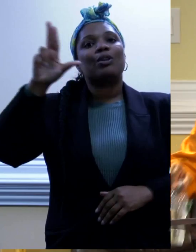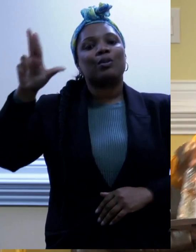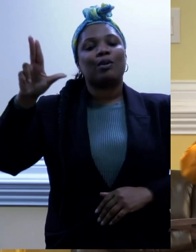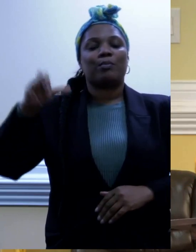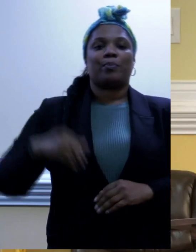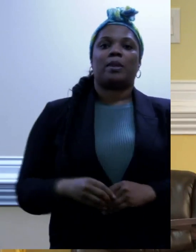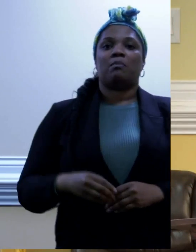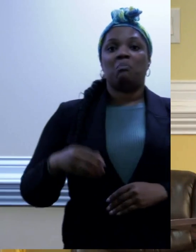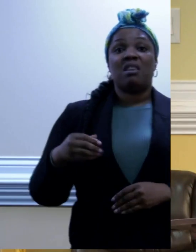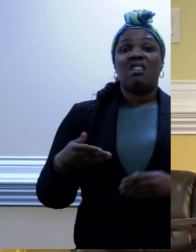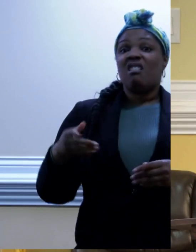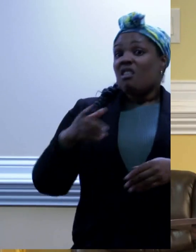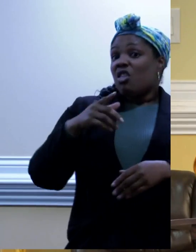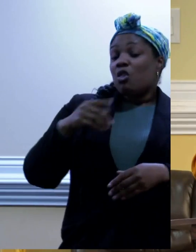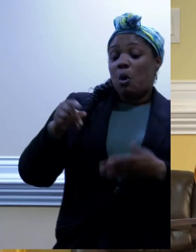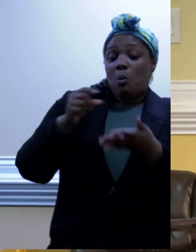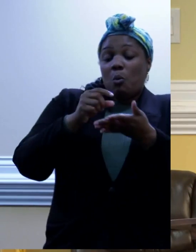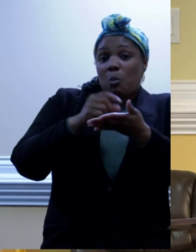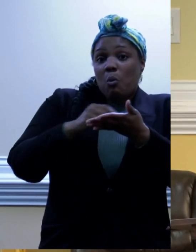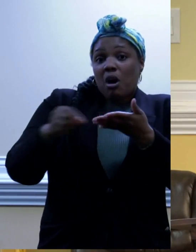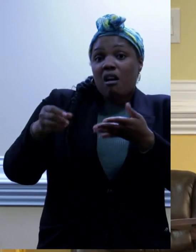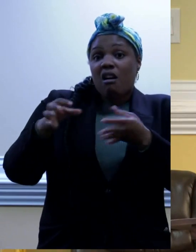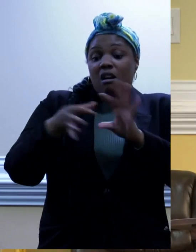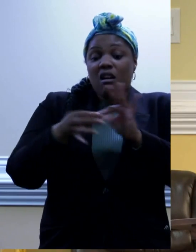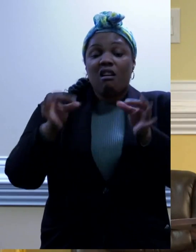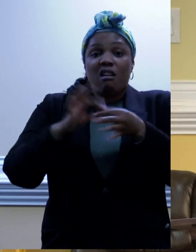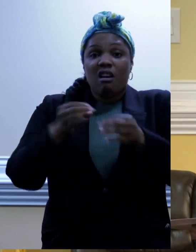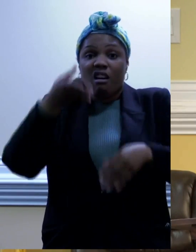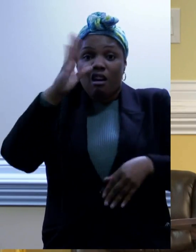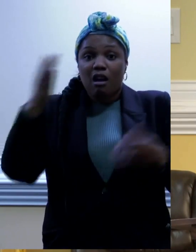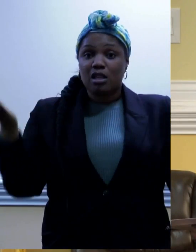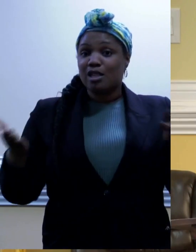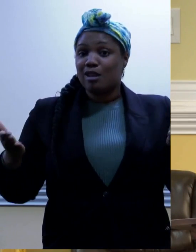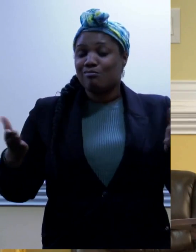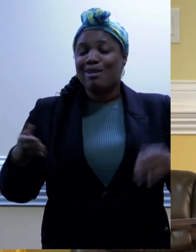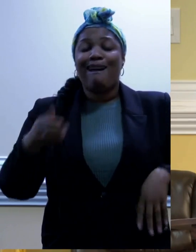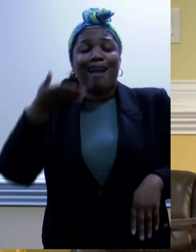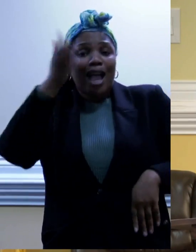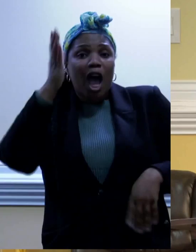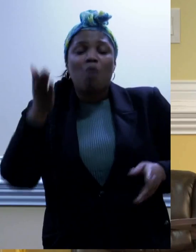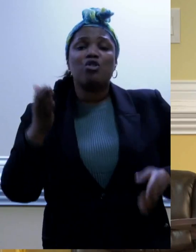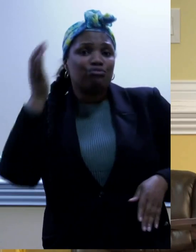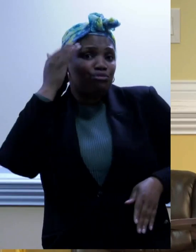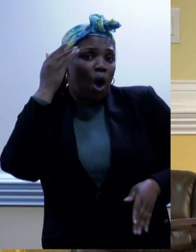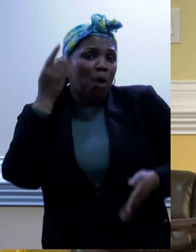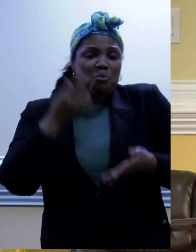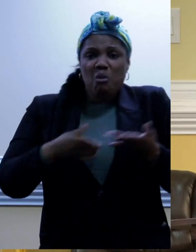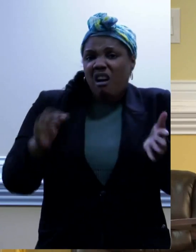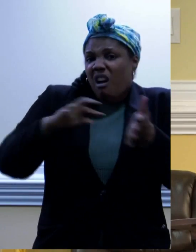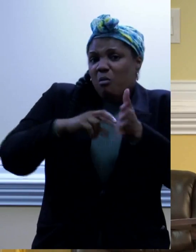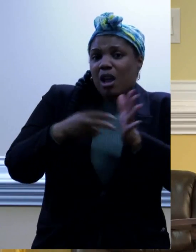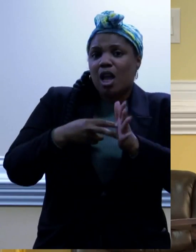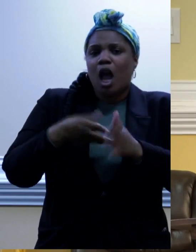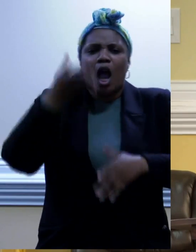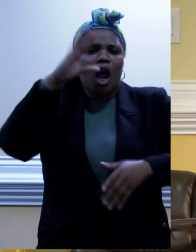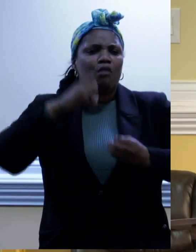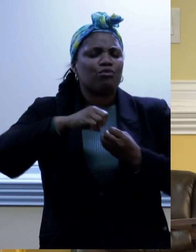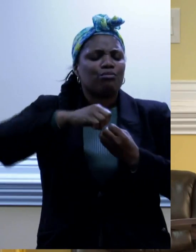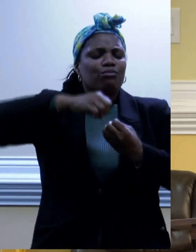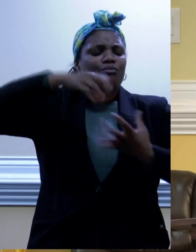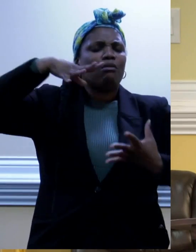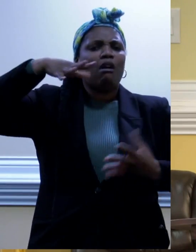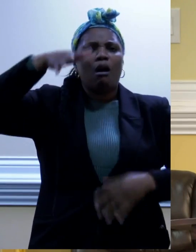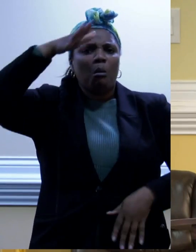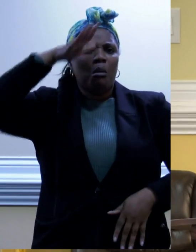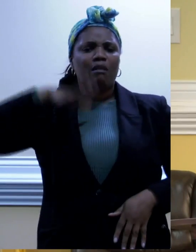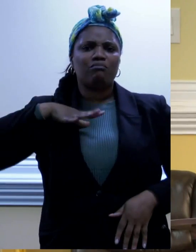Because it's here, because the Lord wants you to know what it means. God, when he created man, he